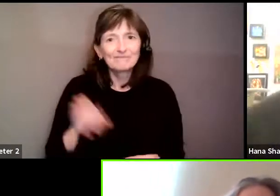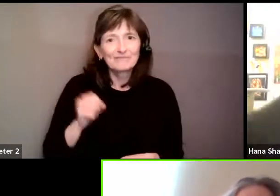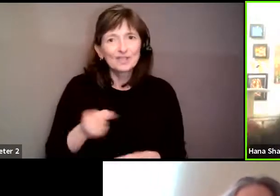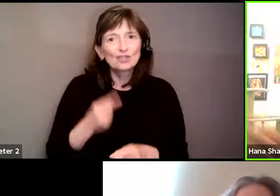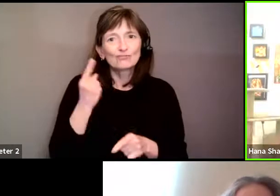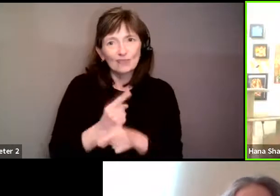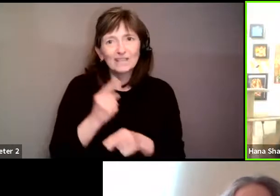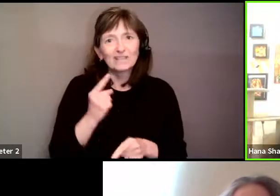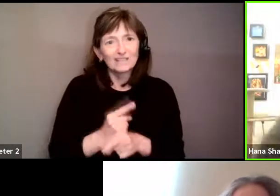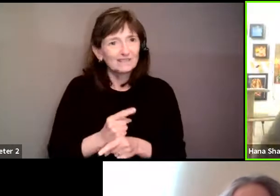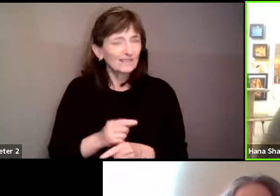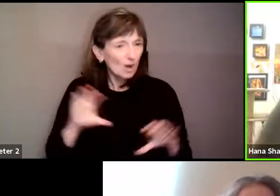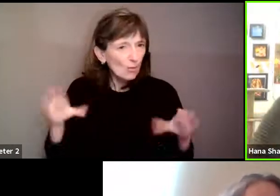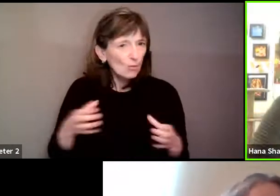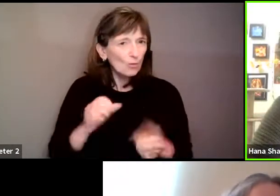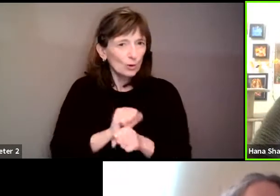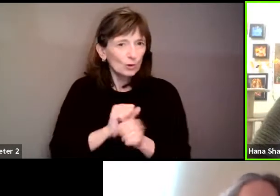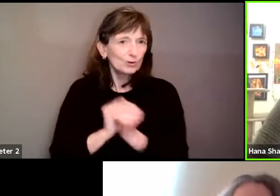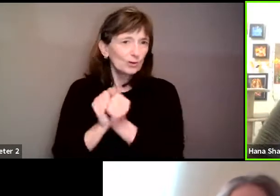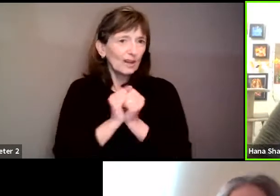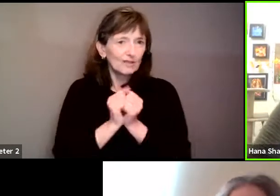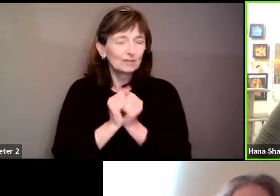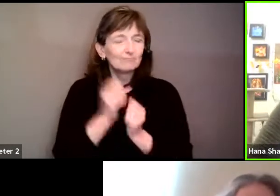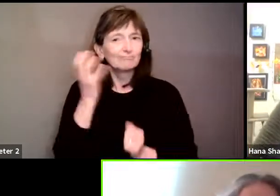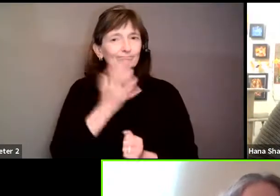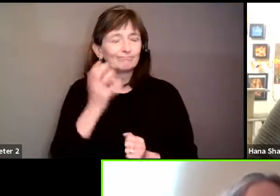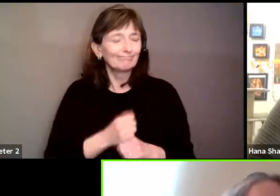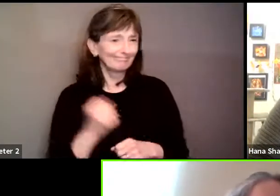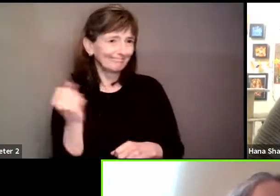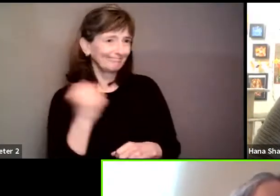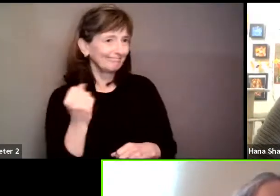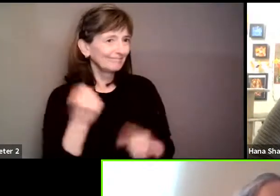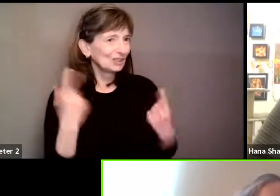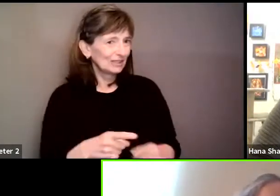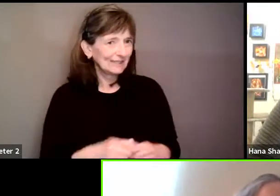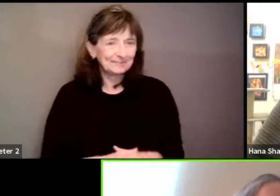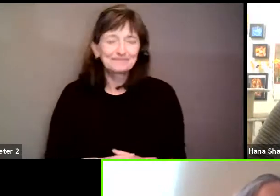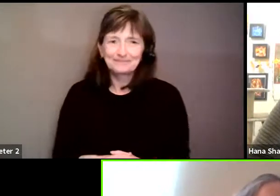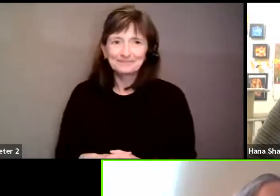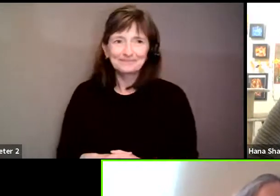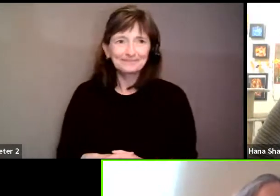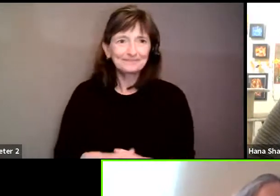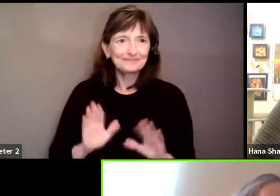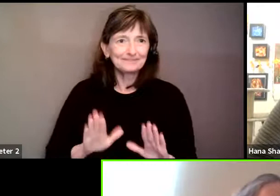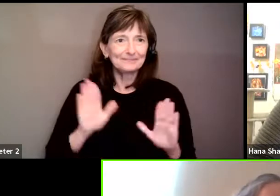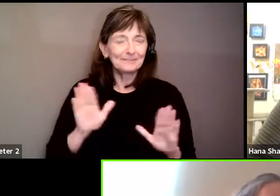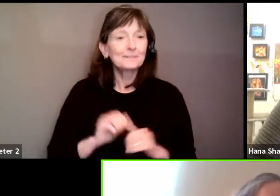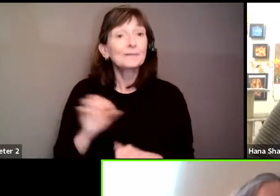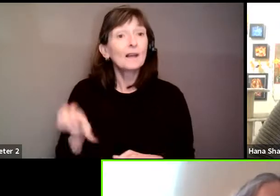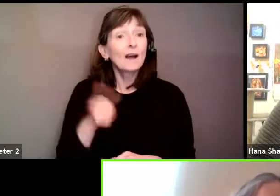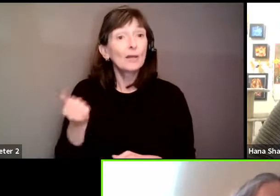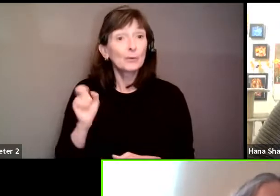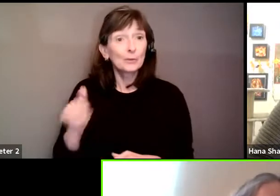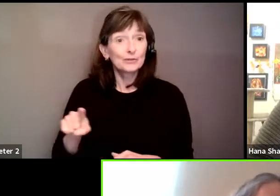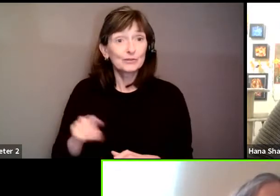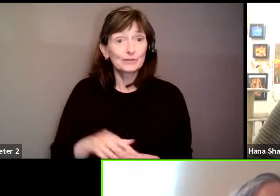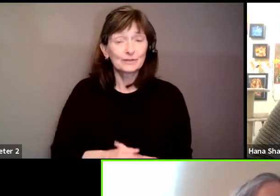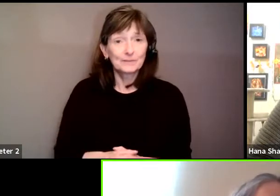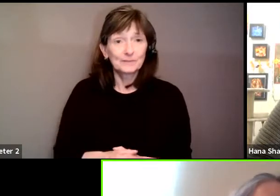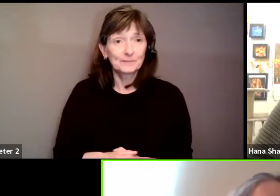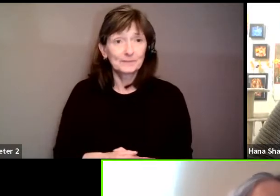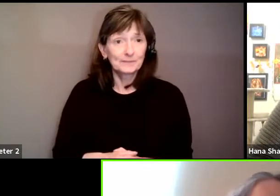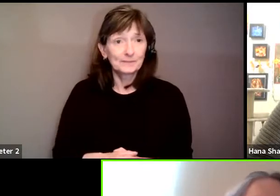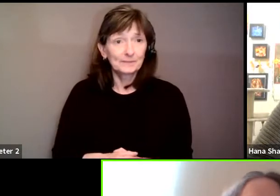action. Absolutely. Yeah, that's awesome. Thank you so much. There's another question here that